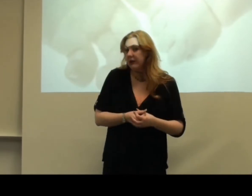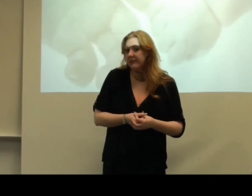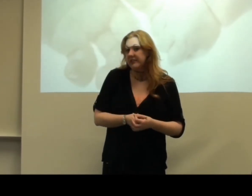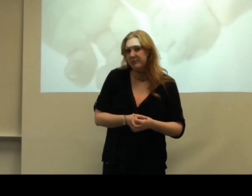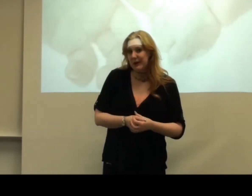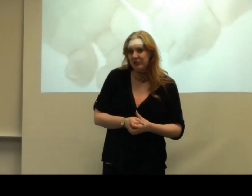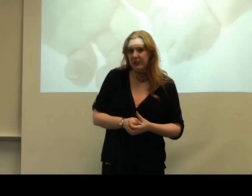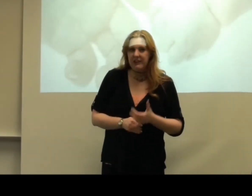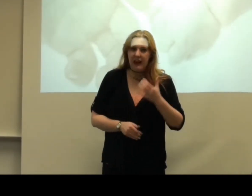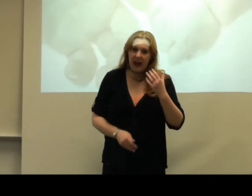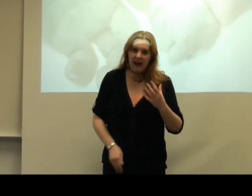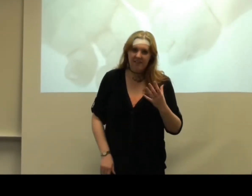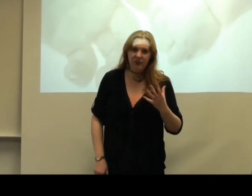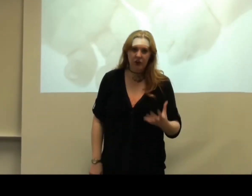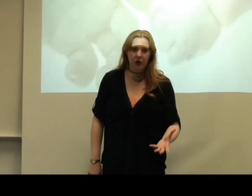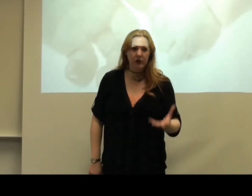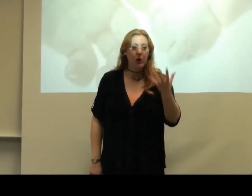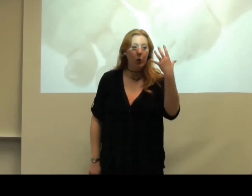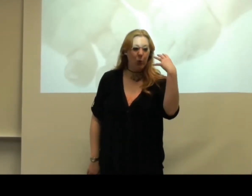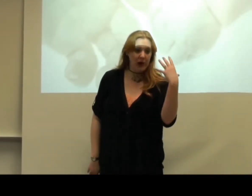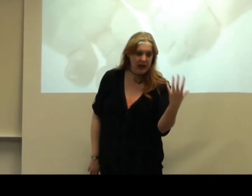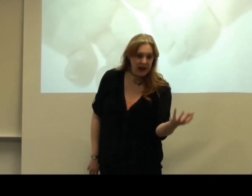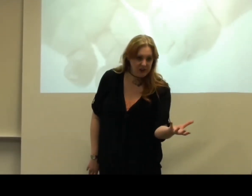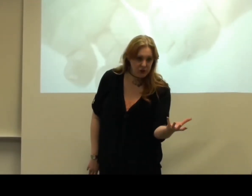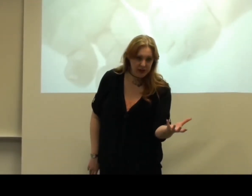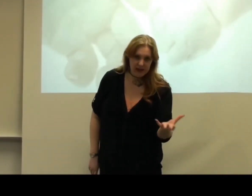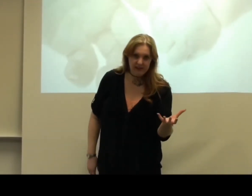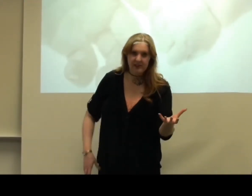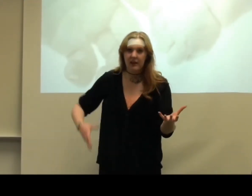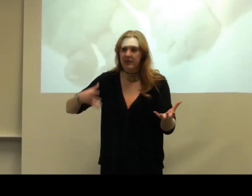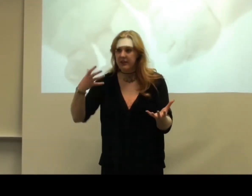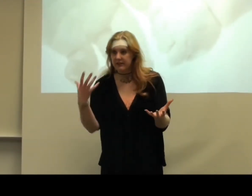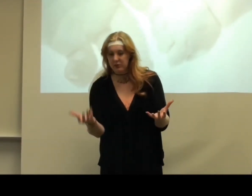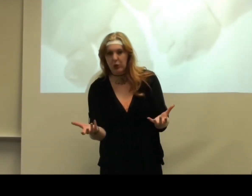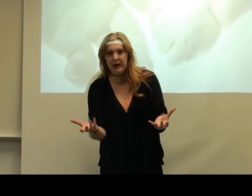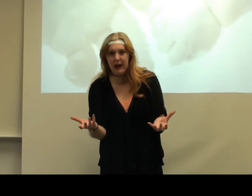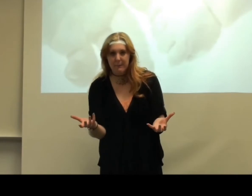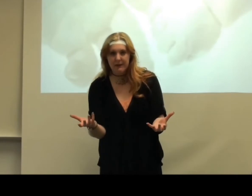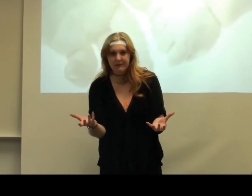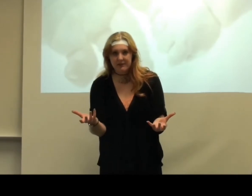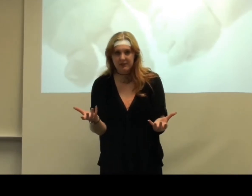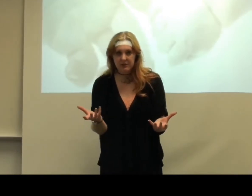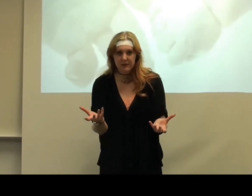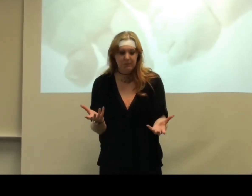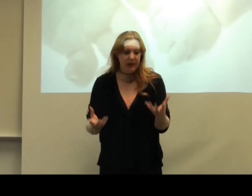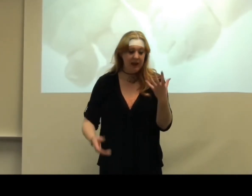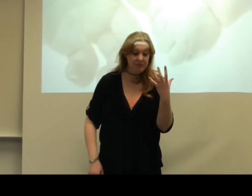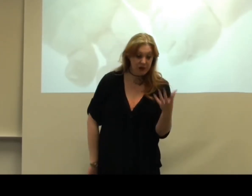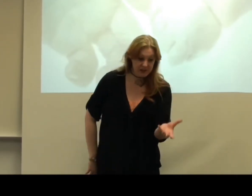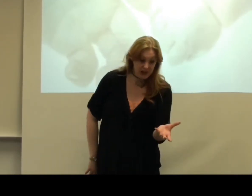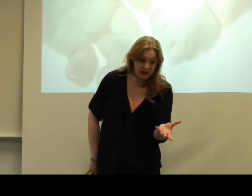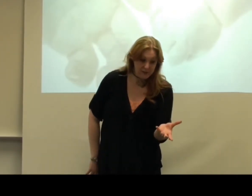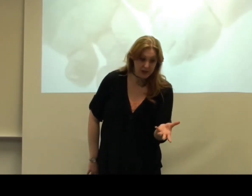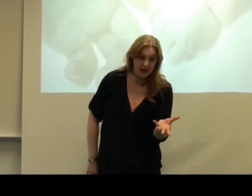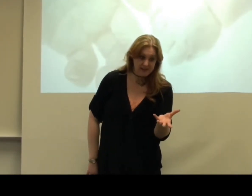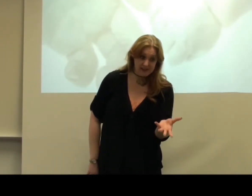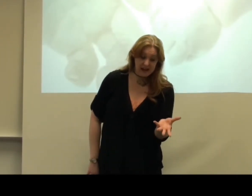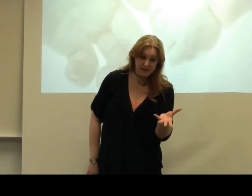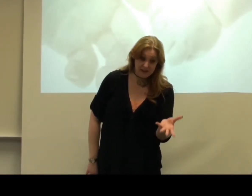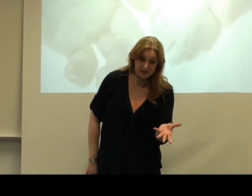youngest especially, they have to learn, when I do this, this is what happens. Every time that I sign